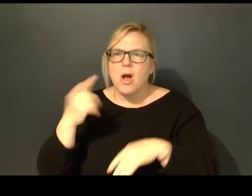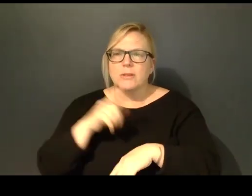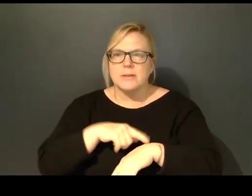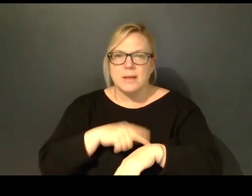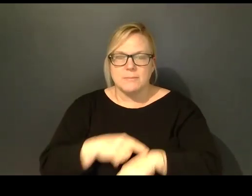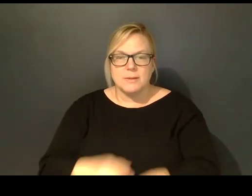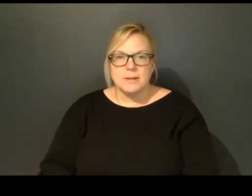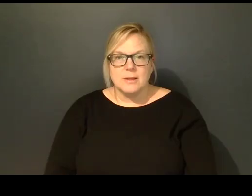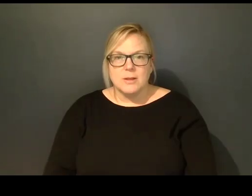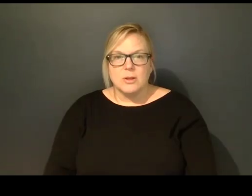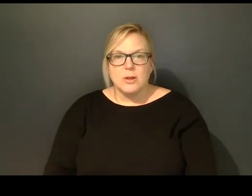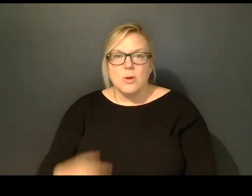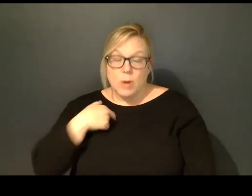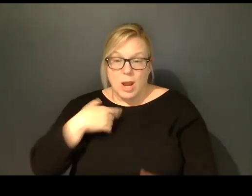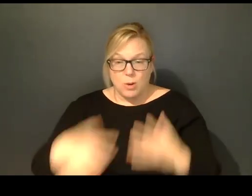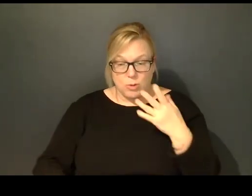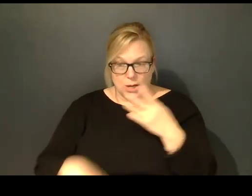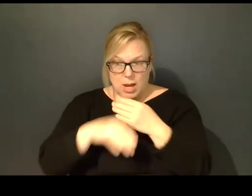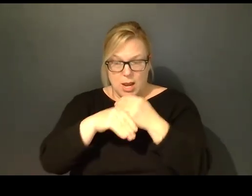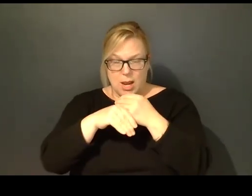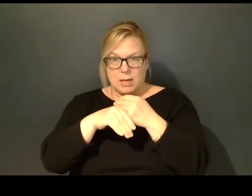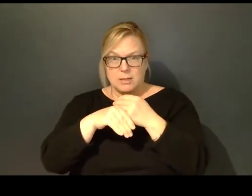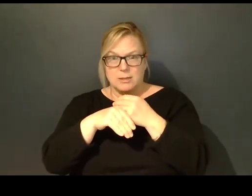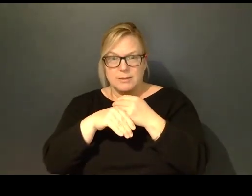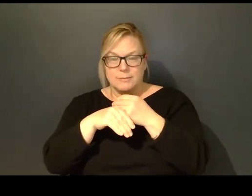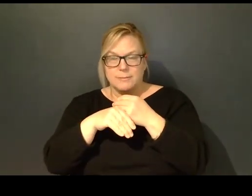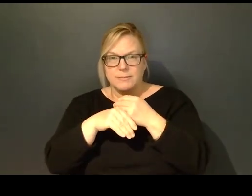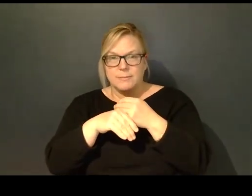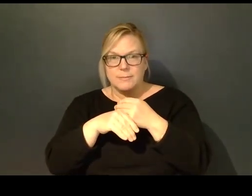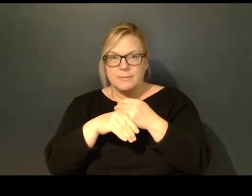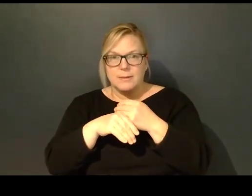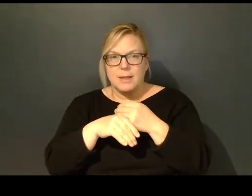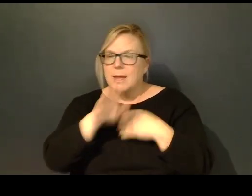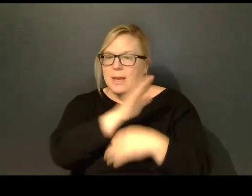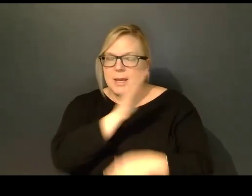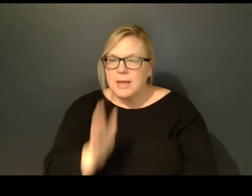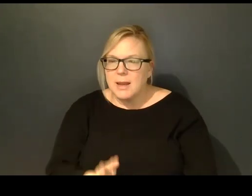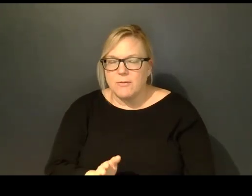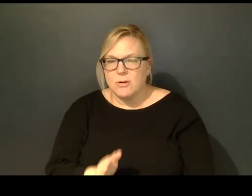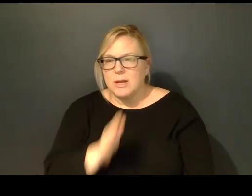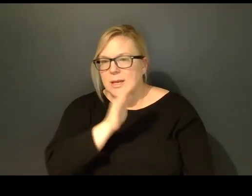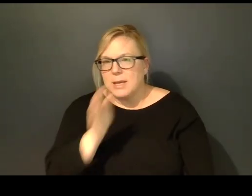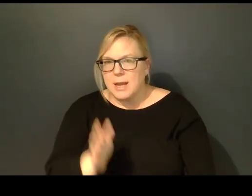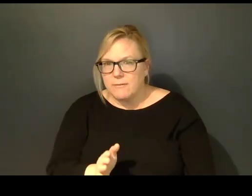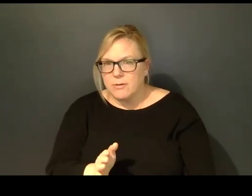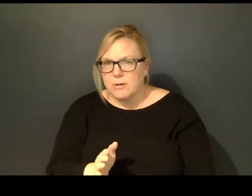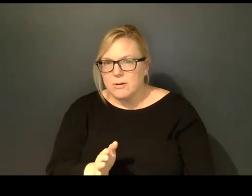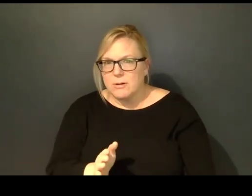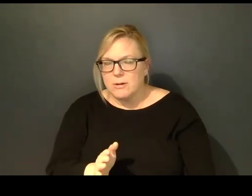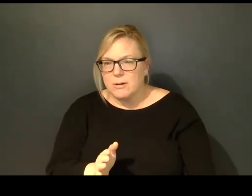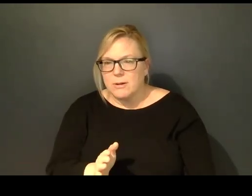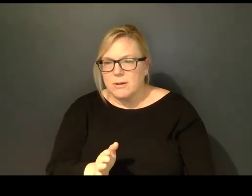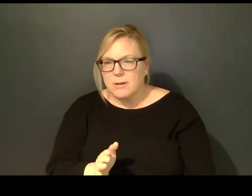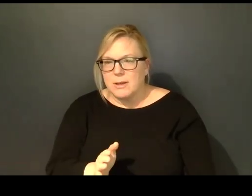add is something we say a lot. Is kind of a catchphrase I like to use around here a lot. Is never attribute to malice what can be attributed